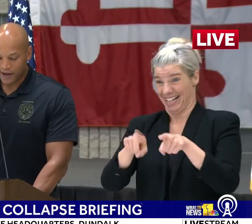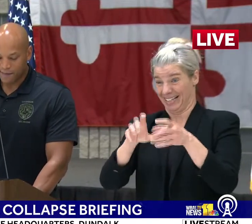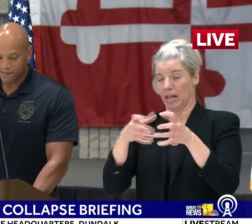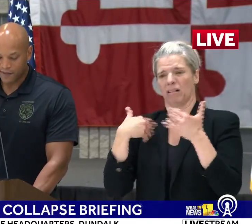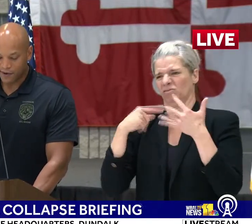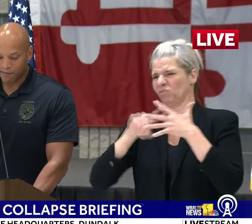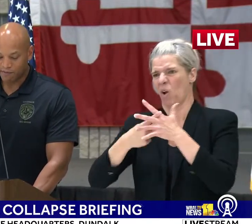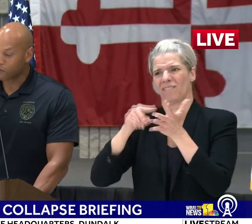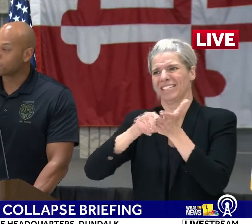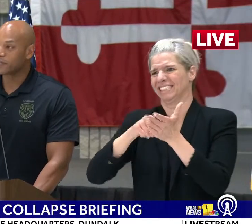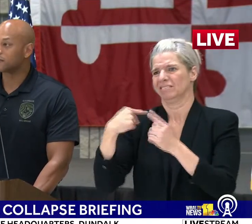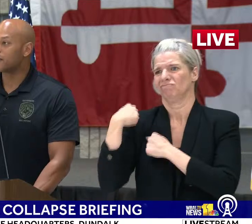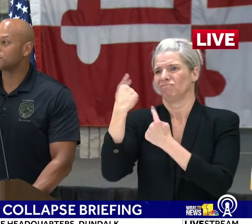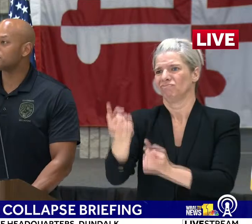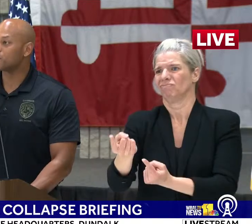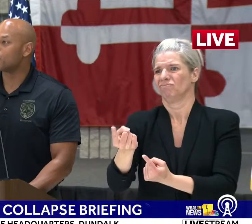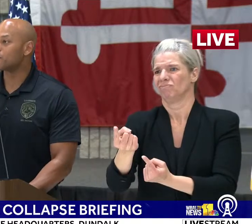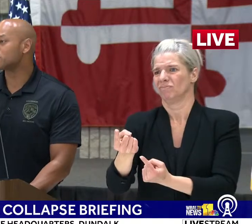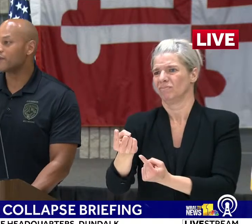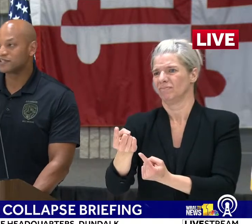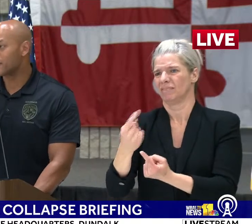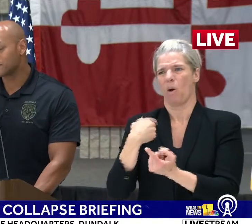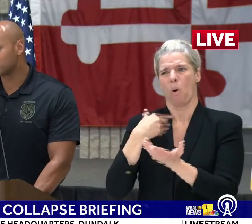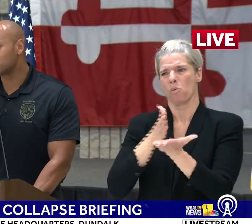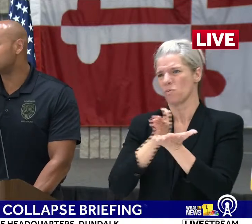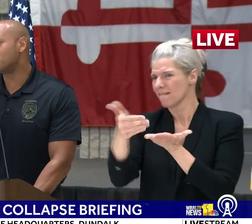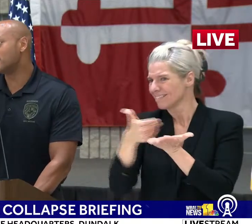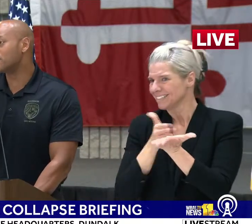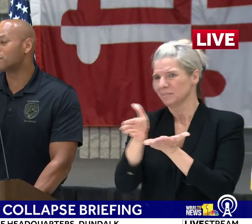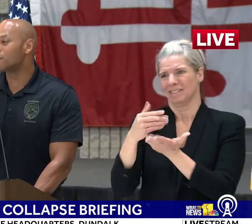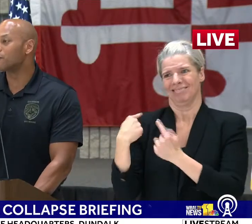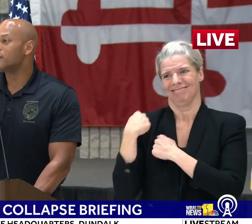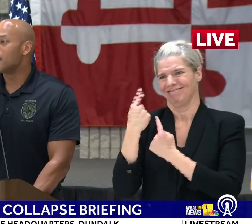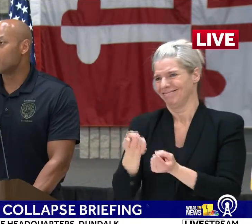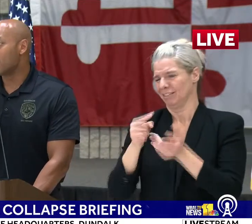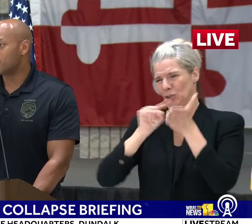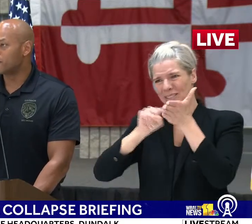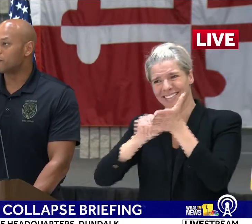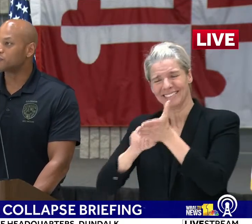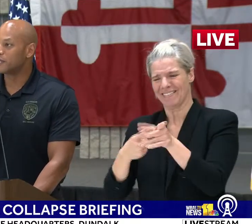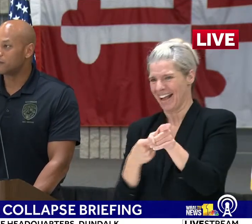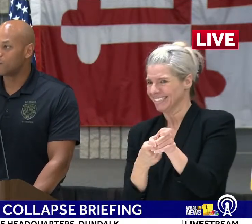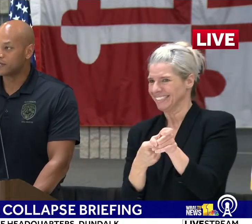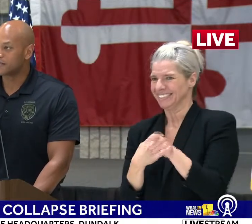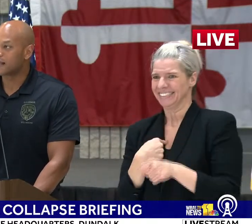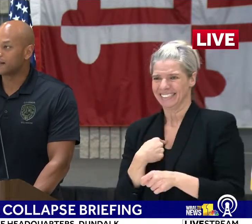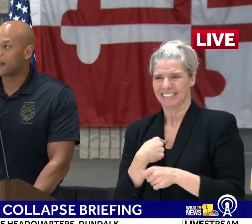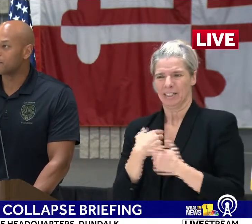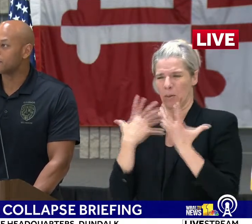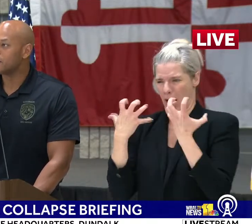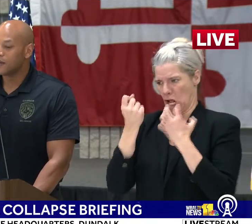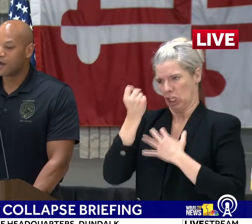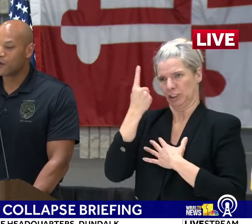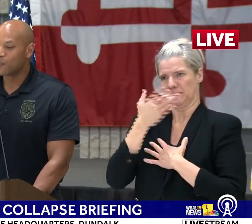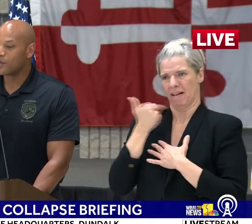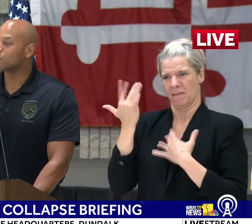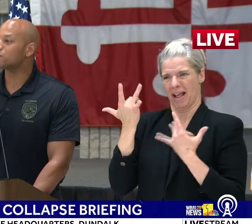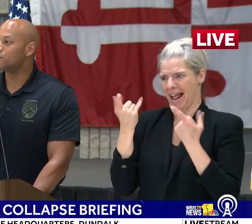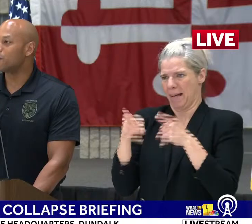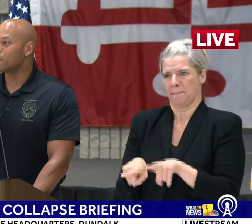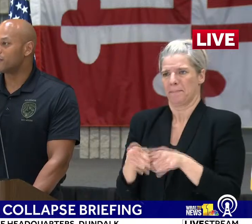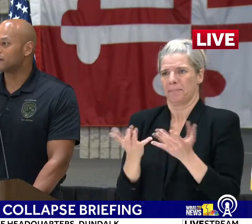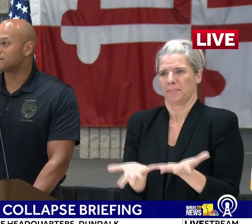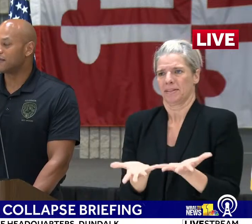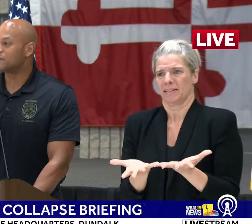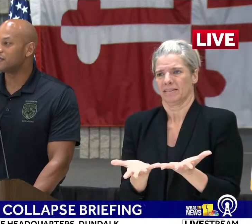know that there are thorough investigations, and we want those investigations to be speedy and thorough, and we'll have a better understanding of what exactly happened.